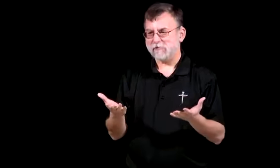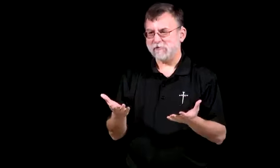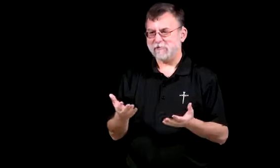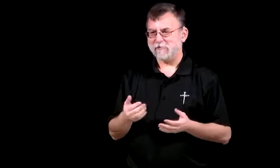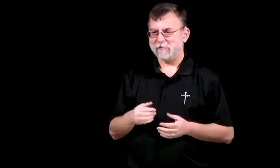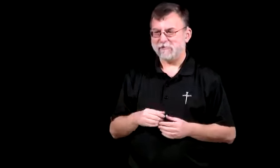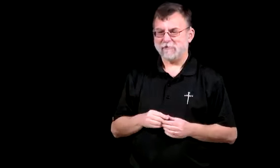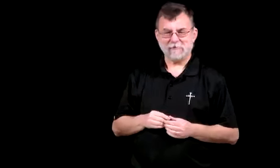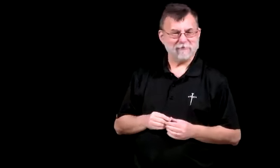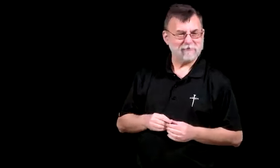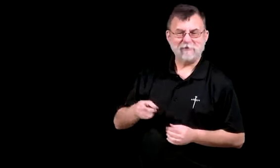Okay, a lot of you.